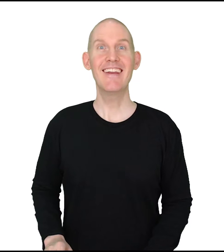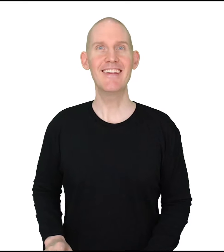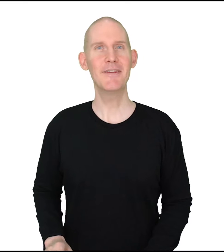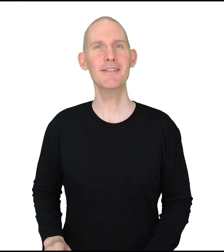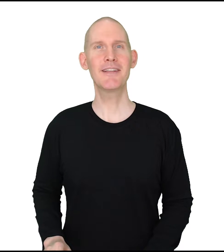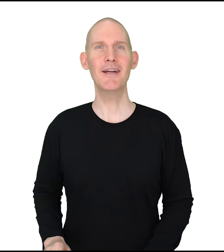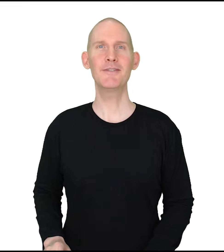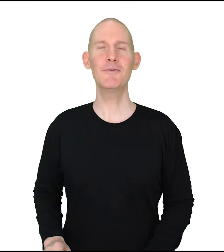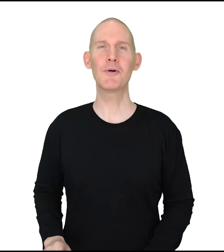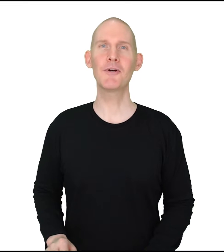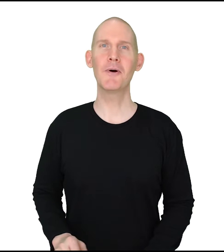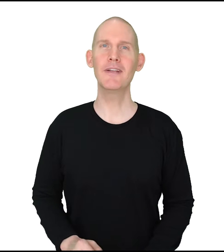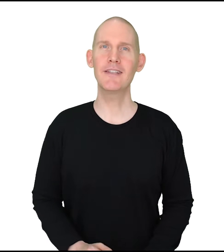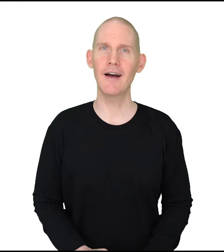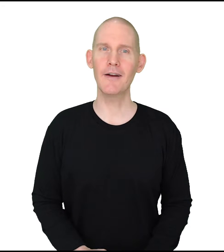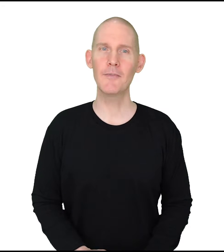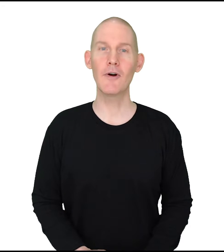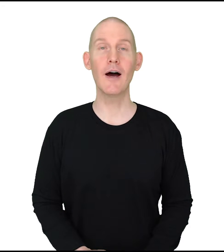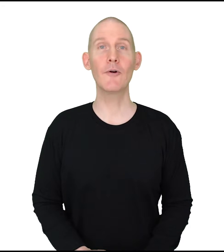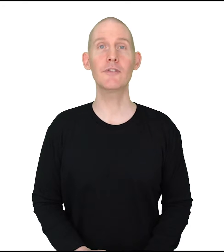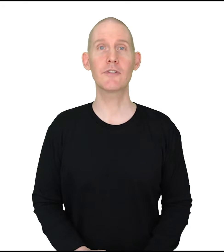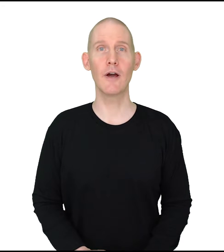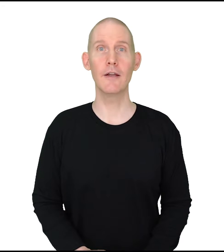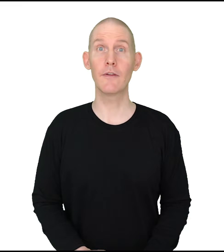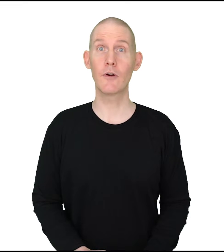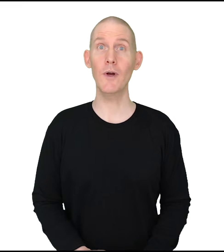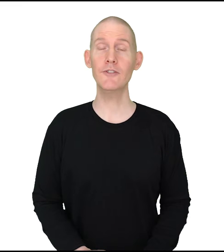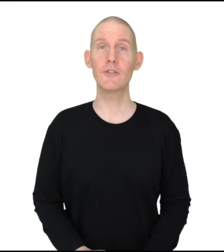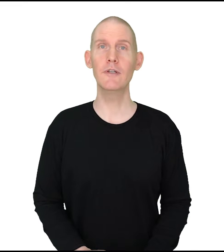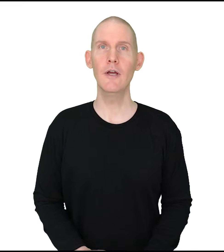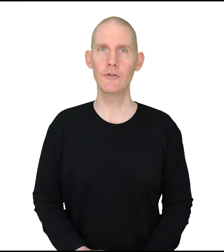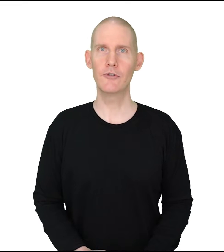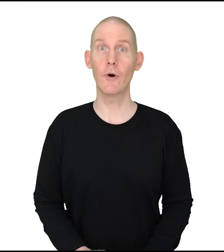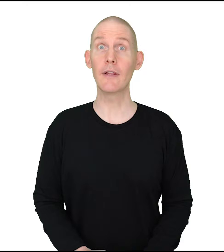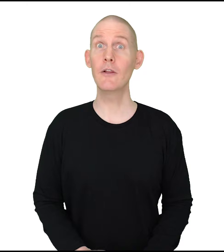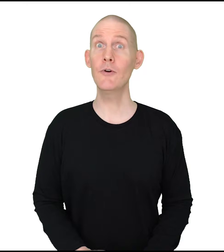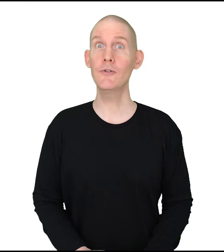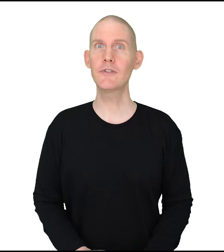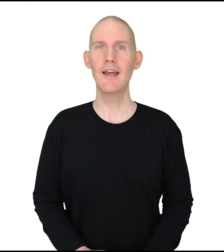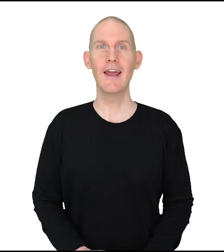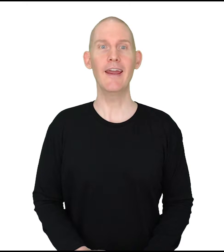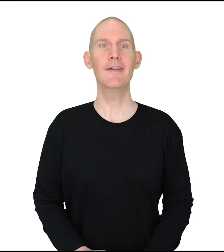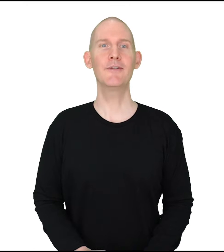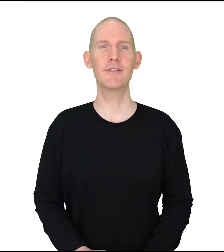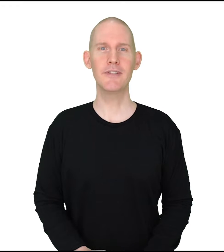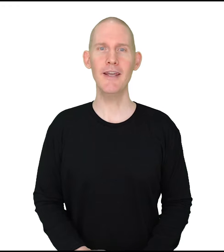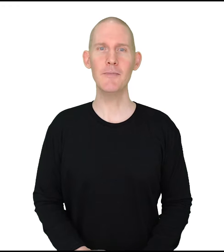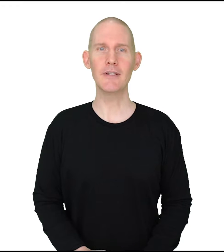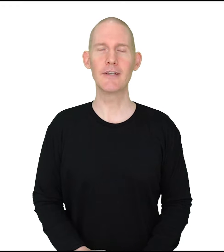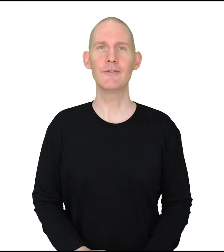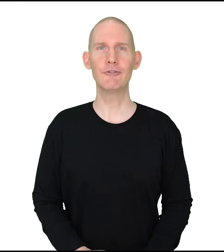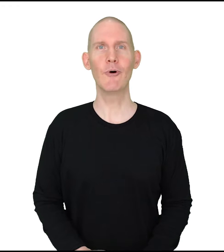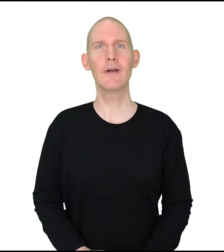In this lesson, we're going to talk about how to sign the question, joy lose, and the statement, joy